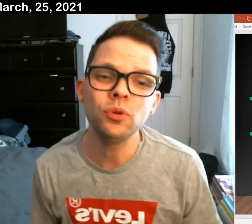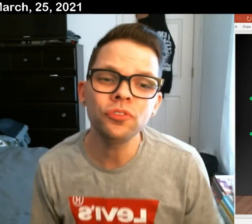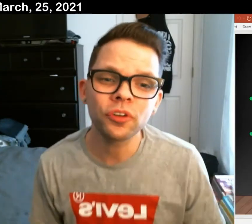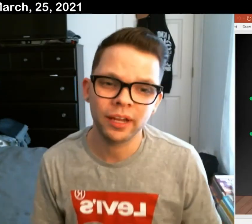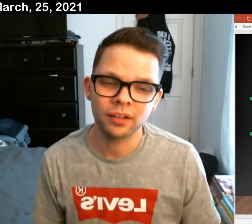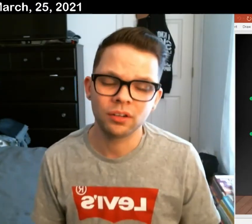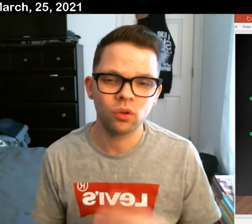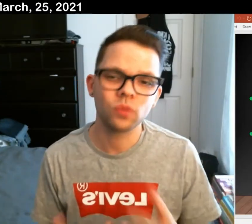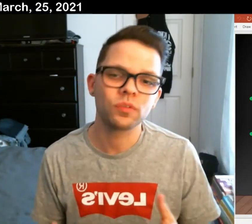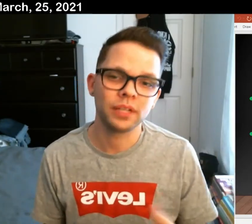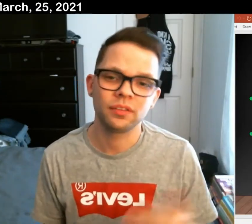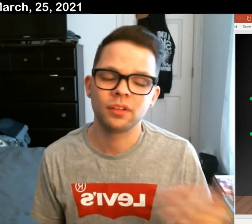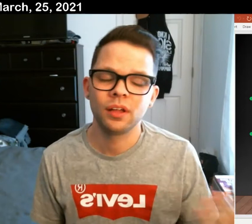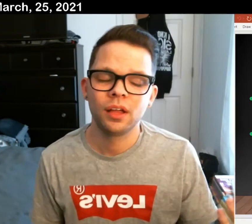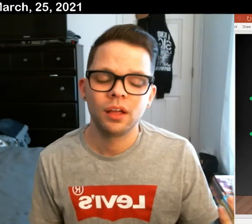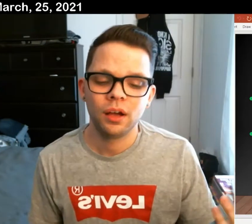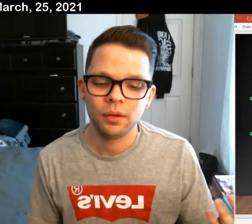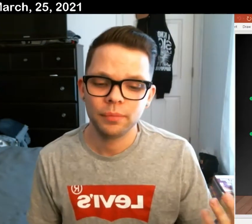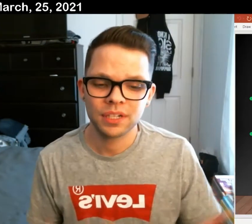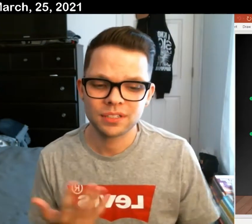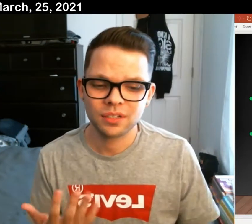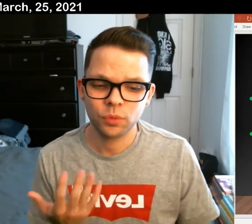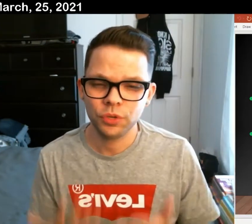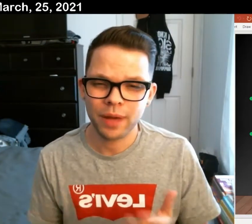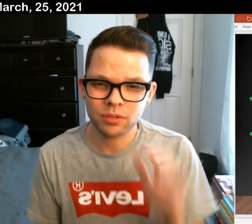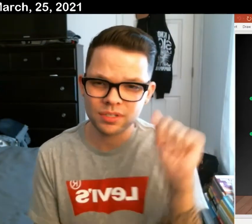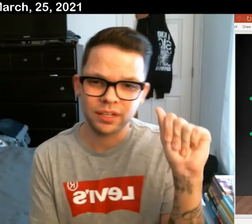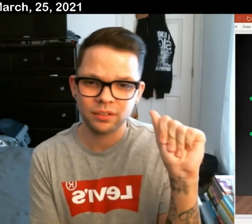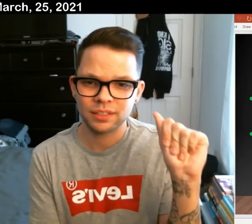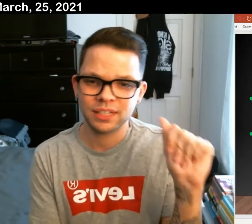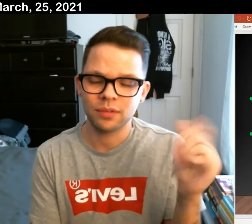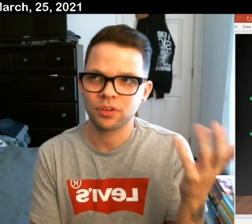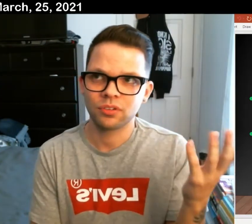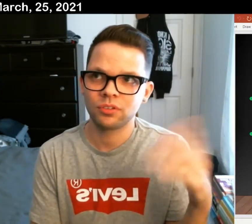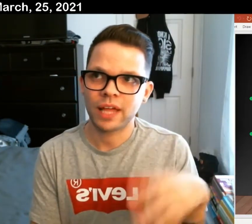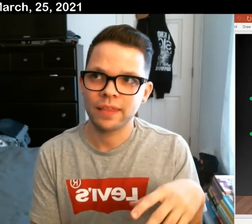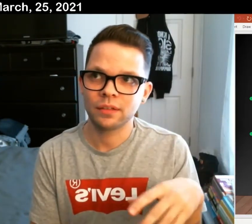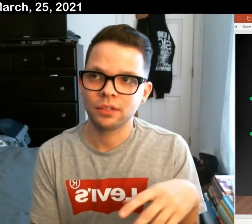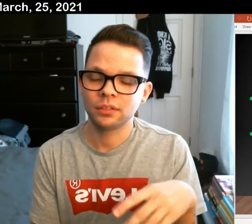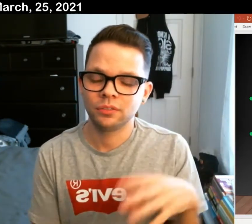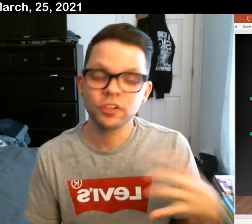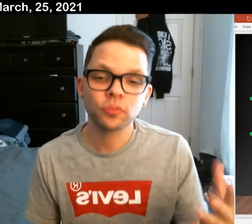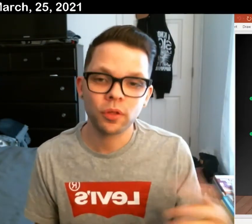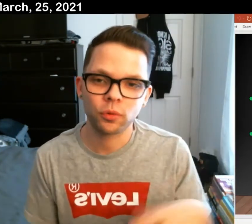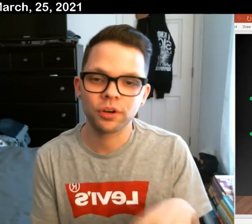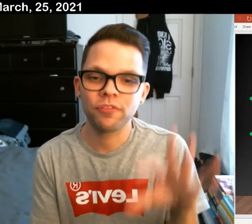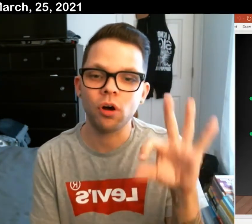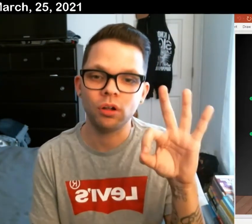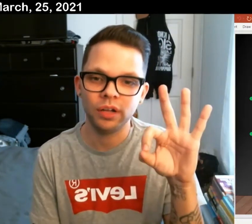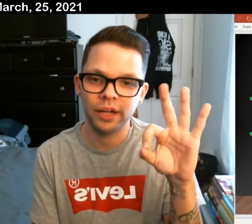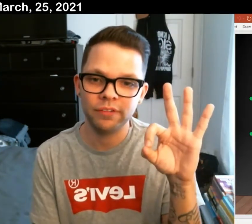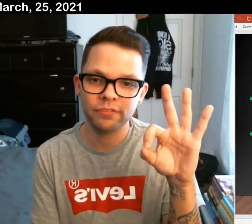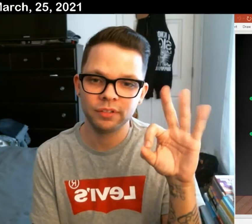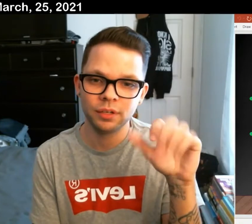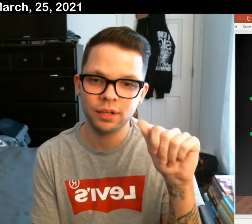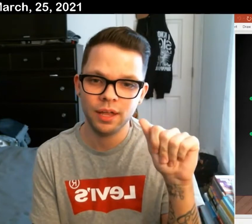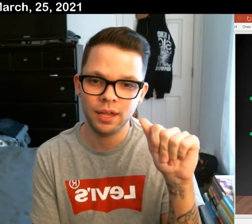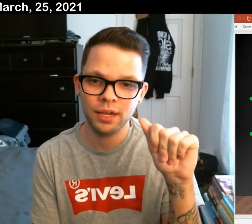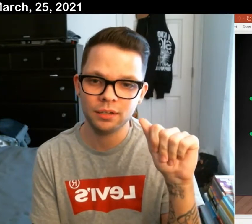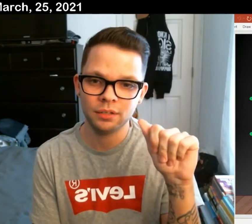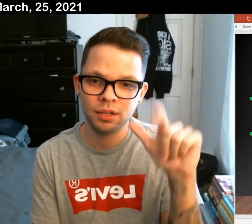don't move your hand all over the place. Because when you bounce, like let's say I was going to sign the fingerspell the word fall,